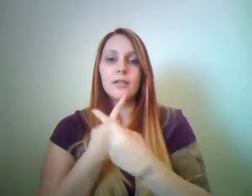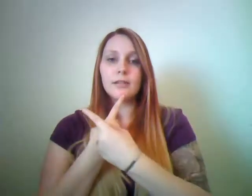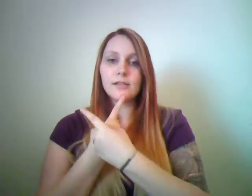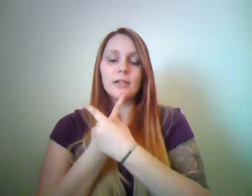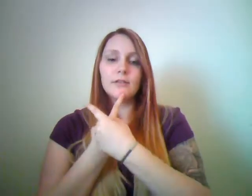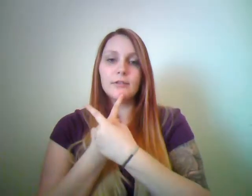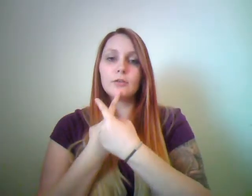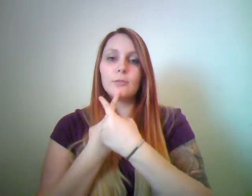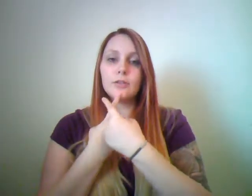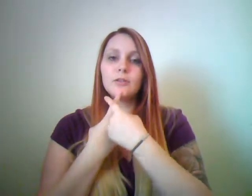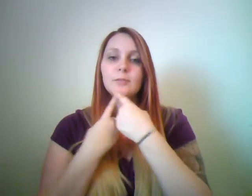Kind of a difficult one to explain.